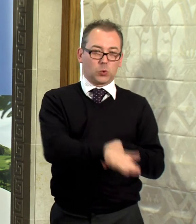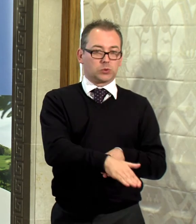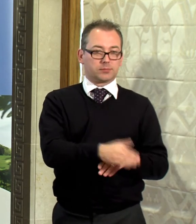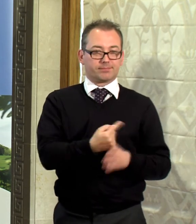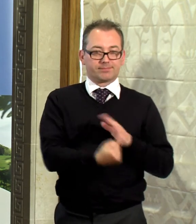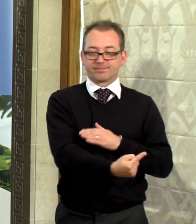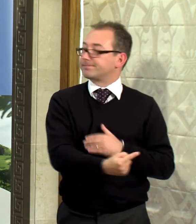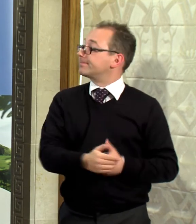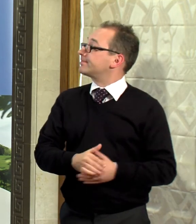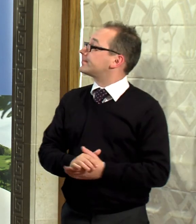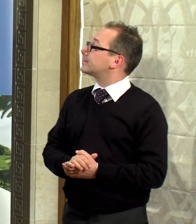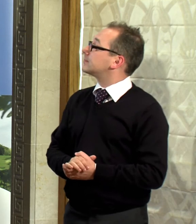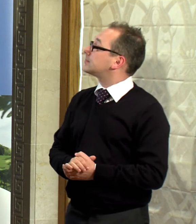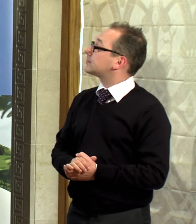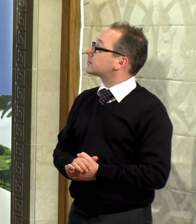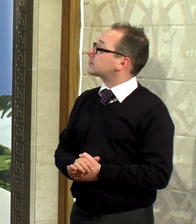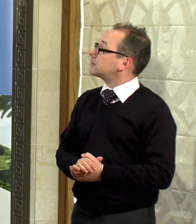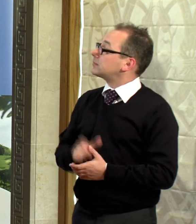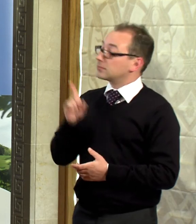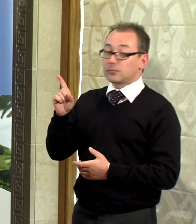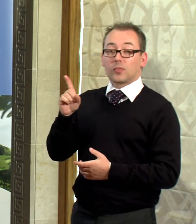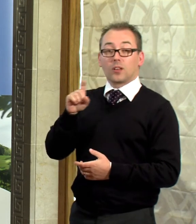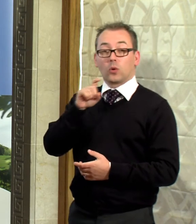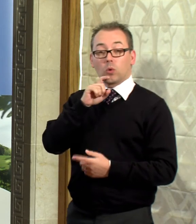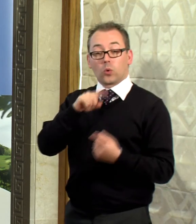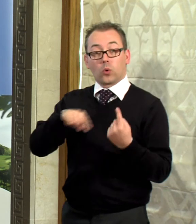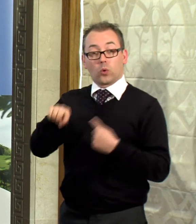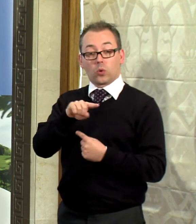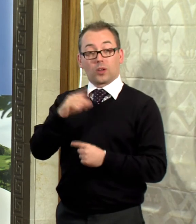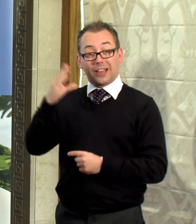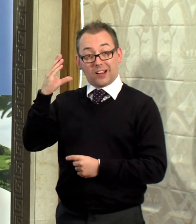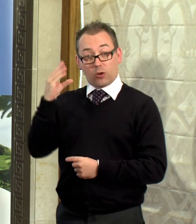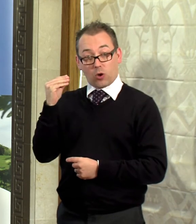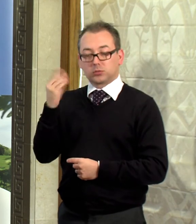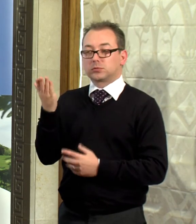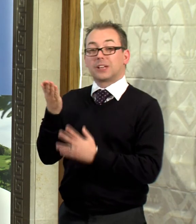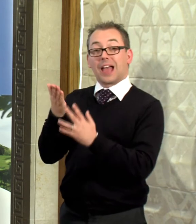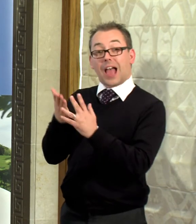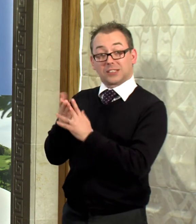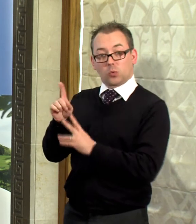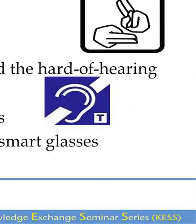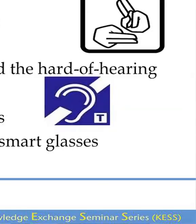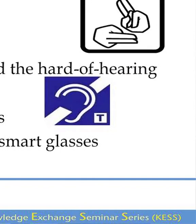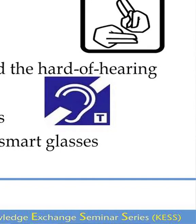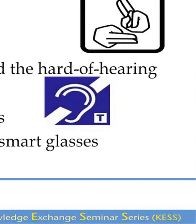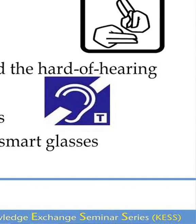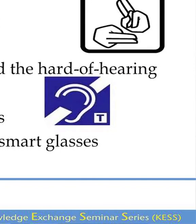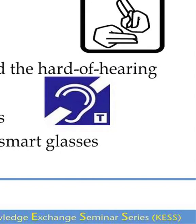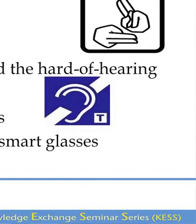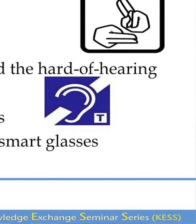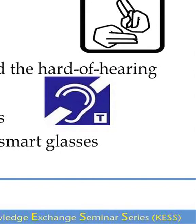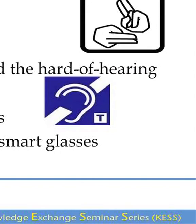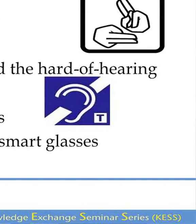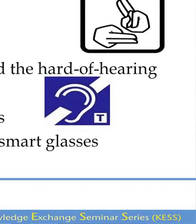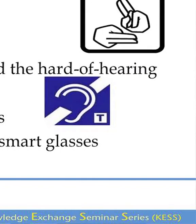For the rising number of people with hearing loss, access facilities include sign language interpreting, subtitles